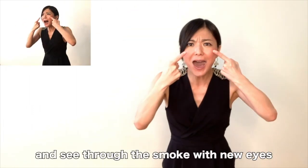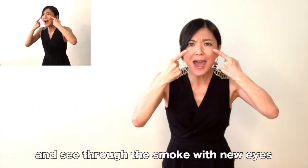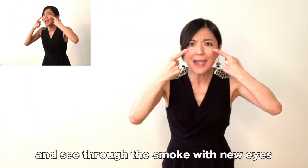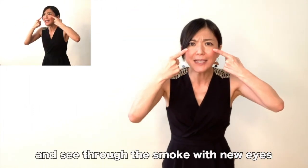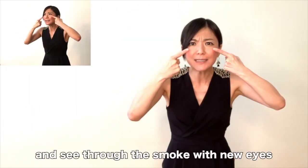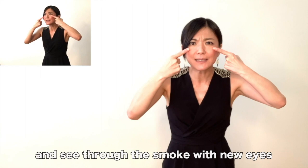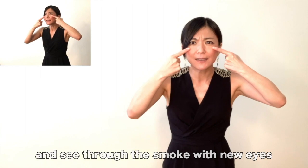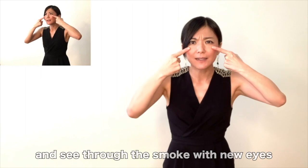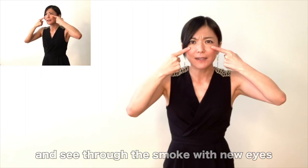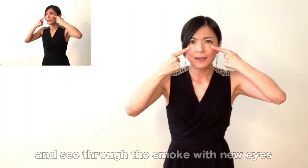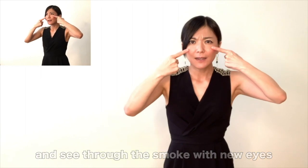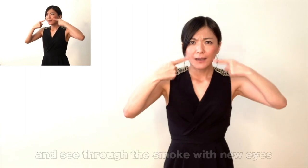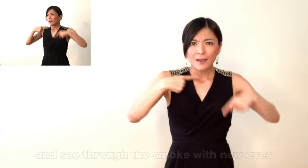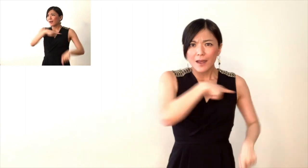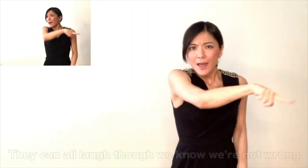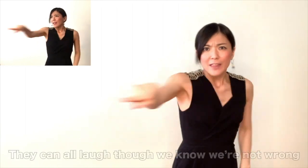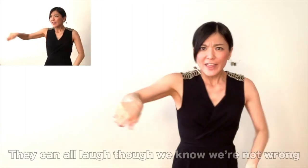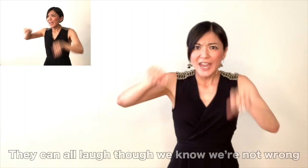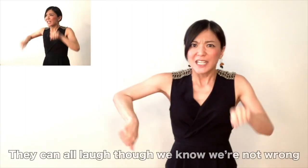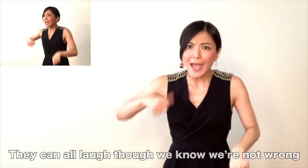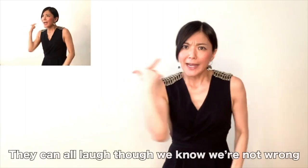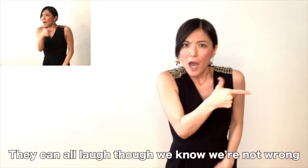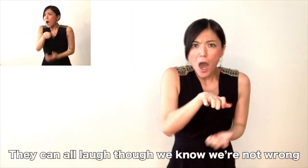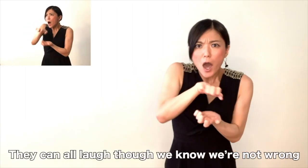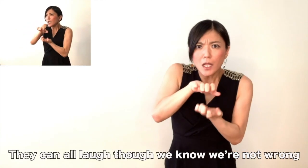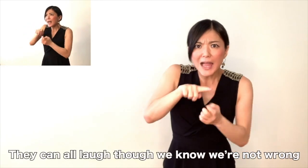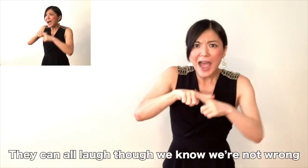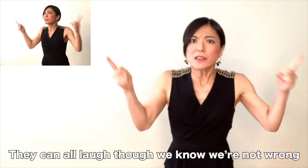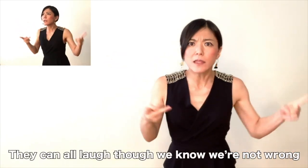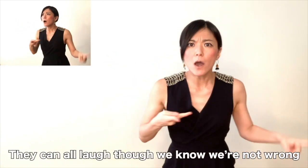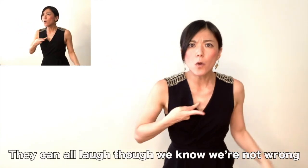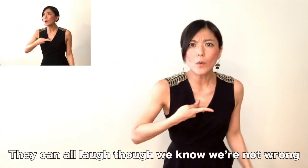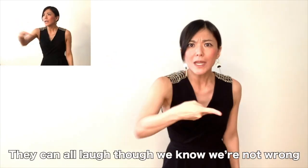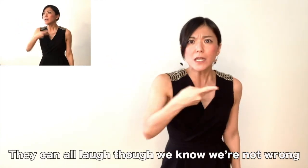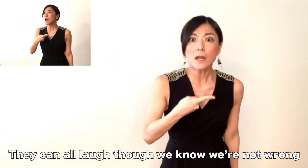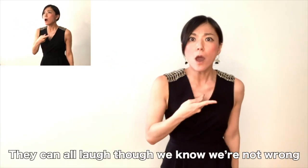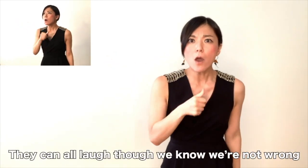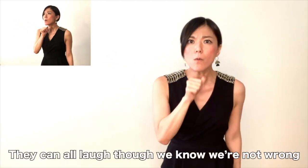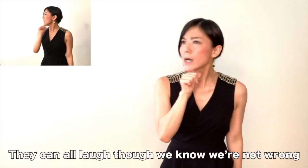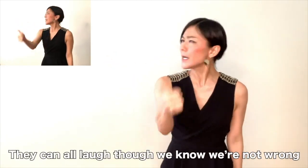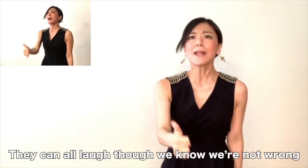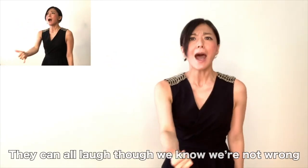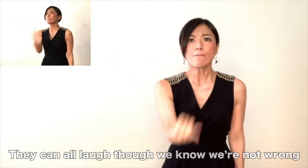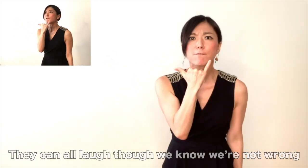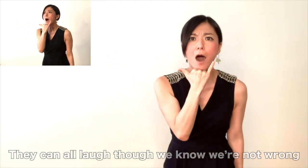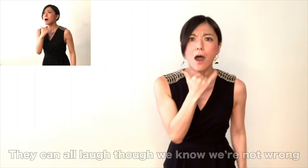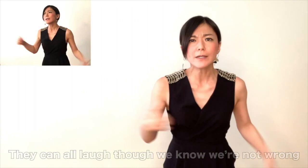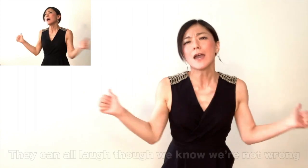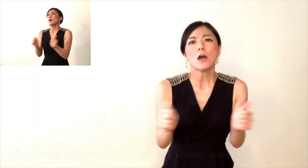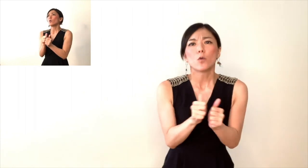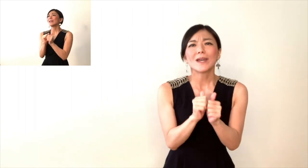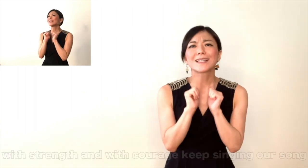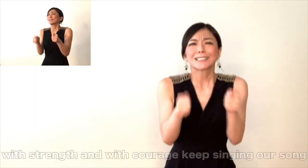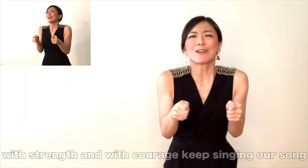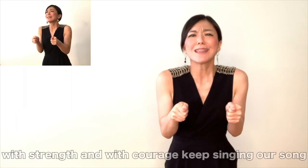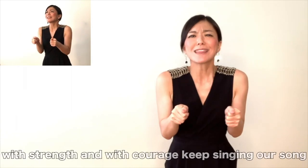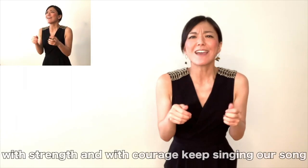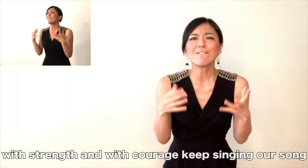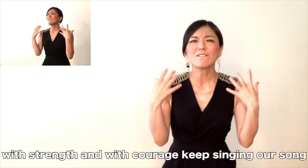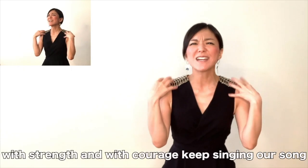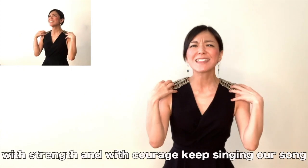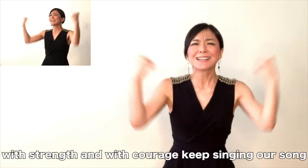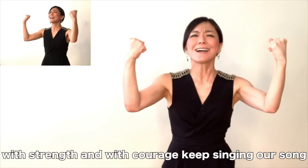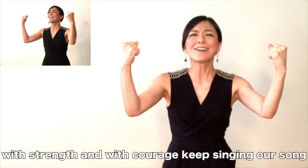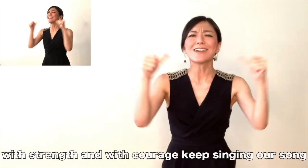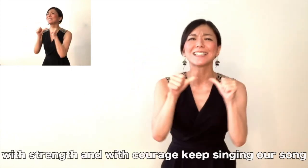eyes They can all laugh, though we know we're not wrong With strength